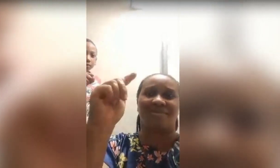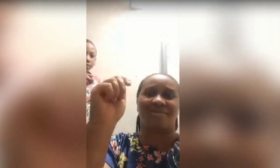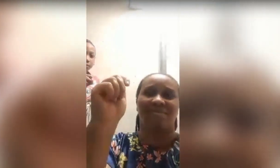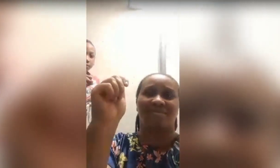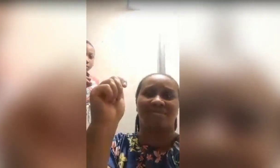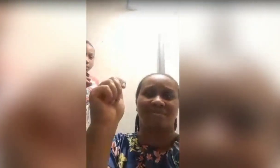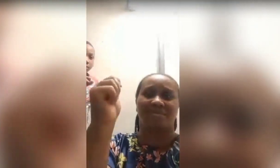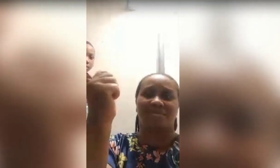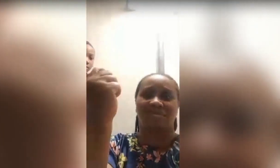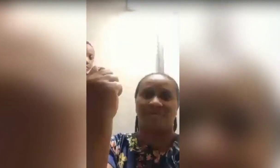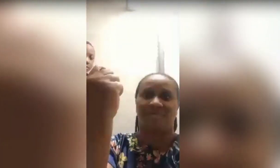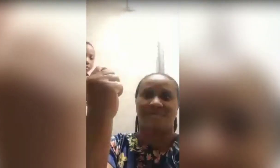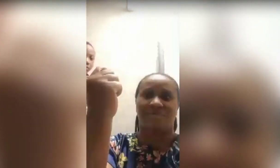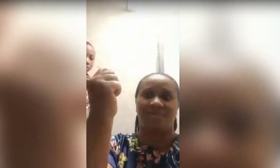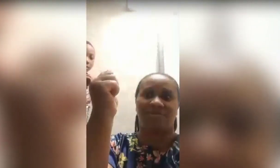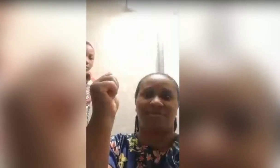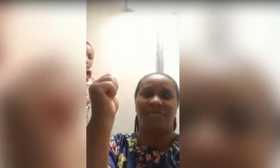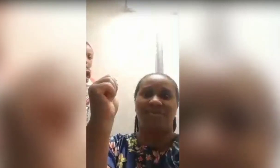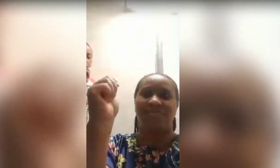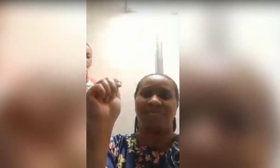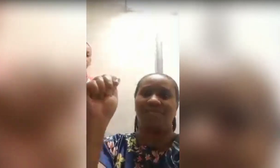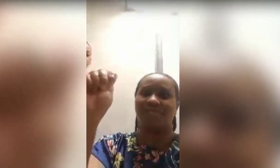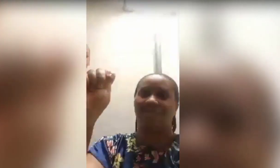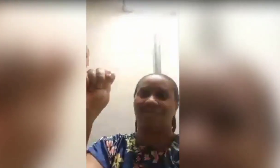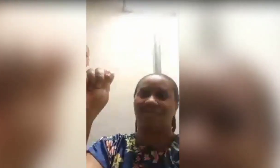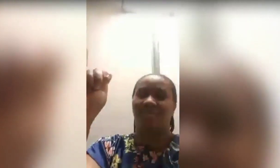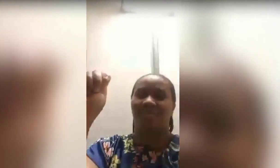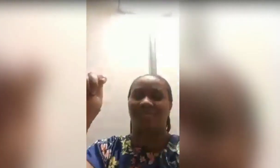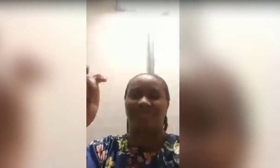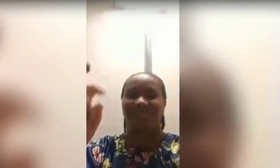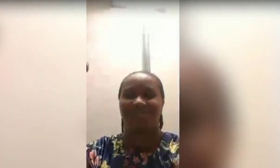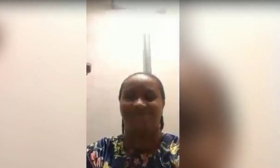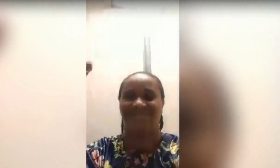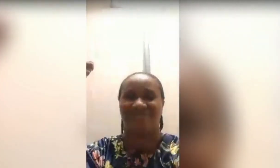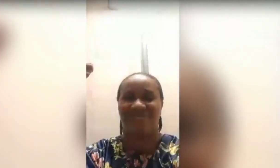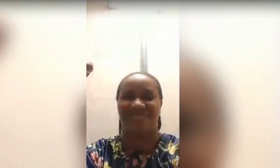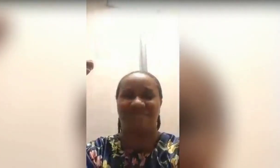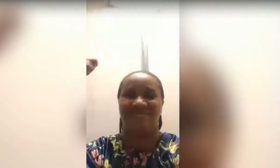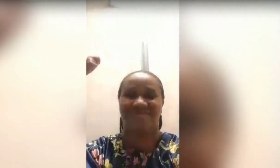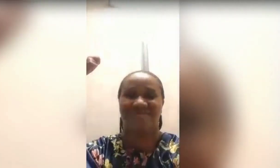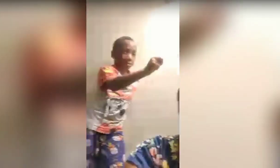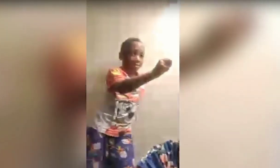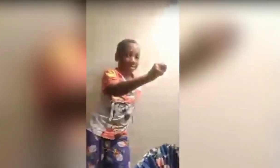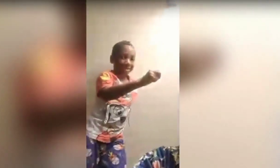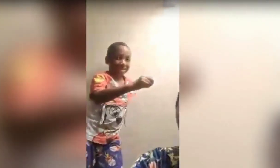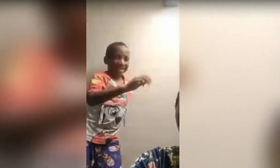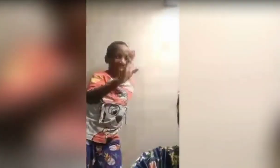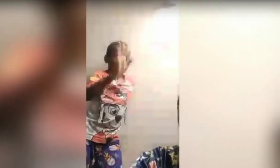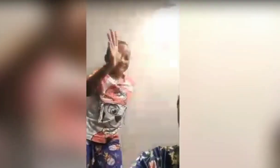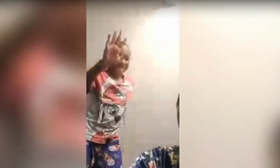Thank you so much, Mercy. I see a little man there giving you Expo. Expo is not allowed in the class. Hello.